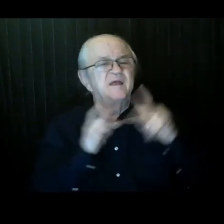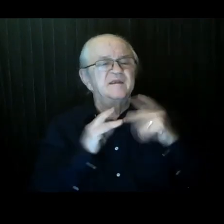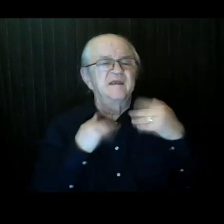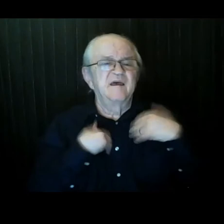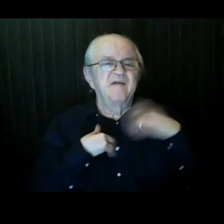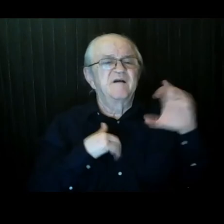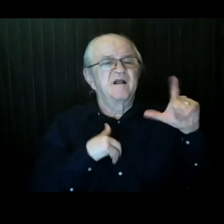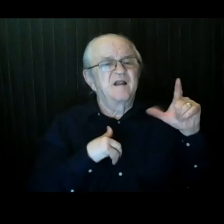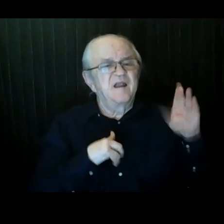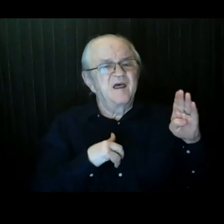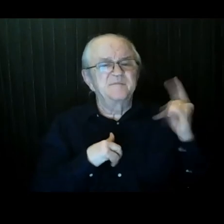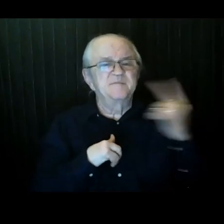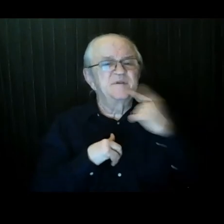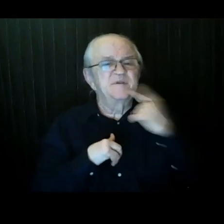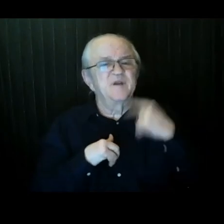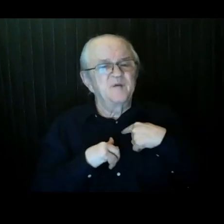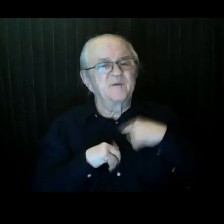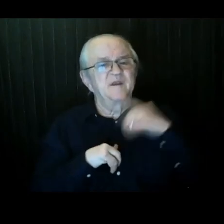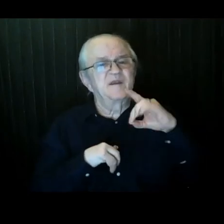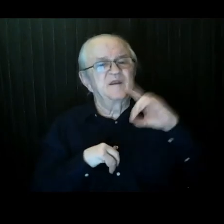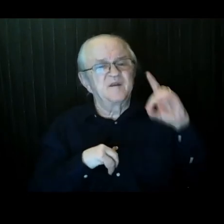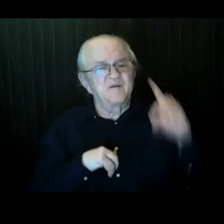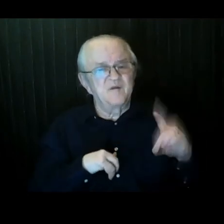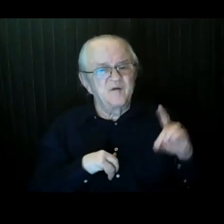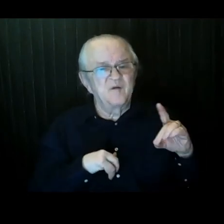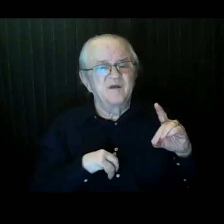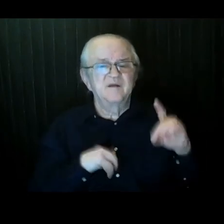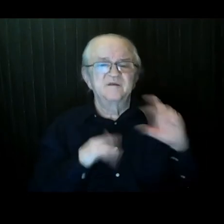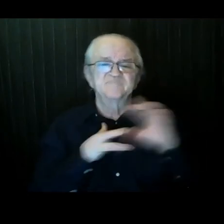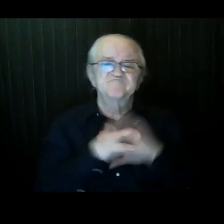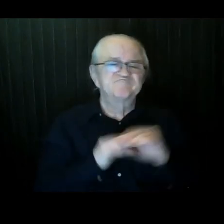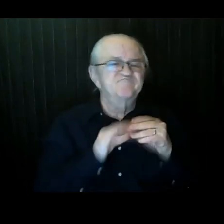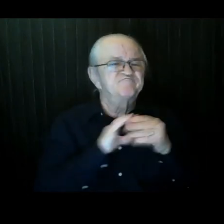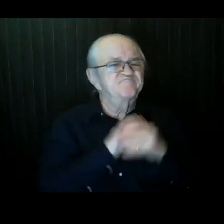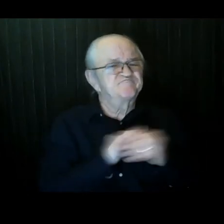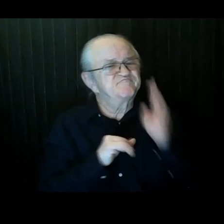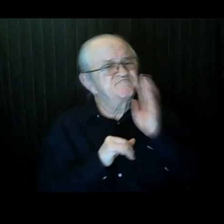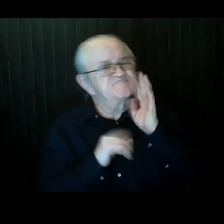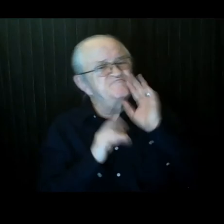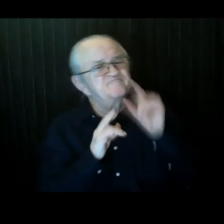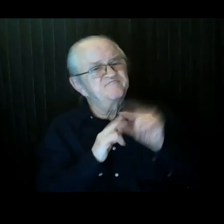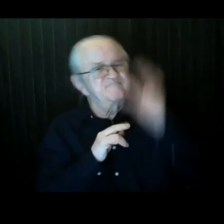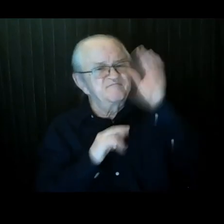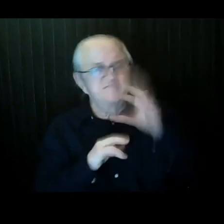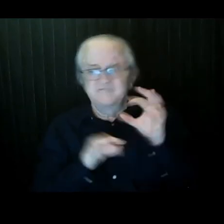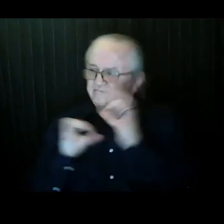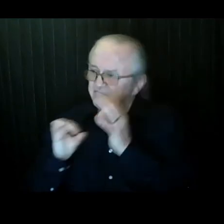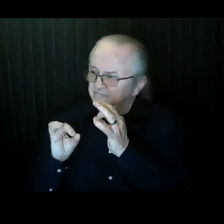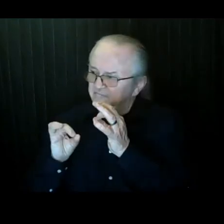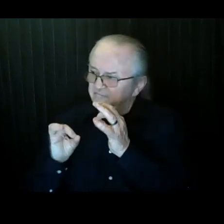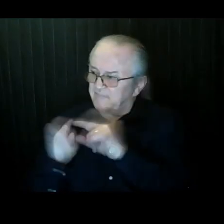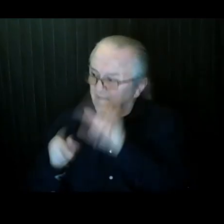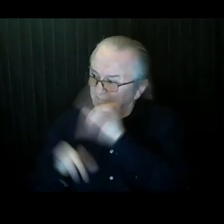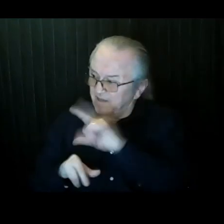club, and someone told me I could go to Detroit, you know, maybe where there was like some storytelling, spoken word." And the guy looked at me and said, "You mean like at the